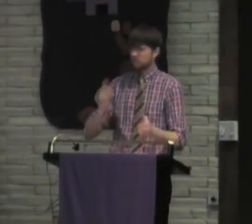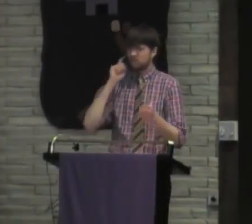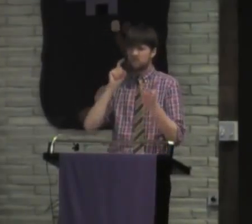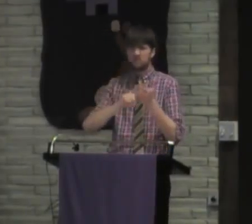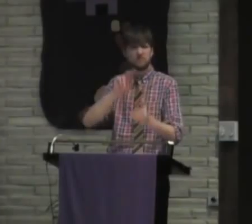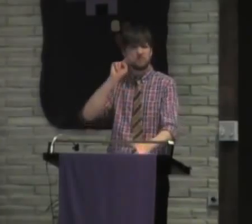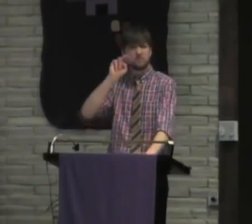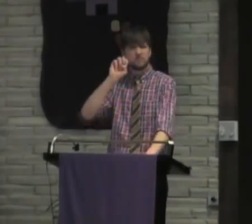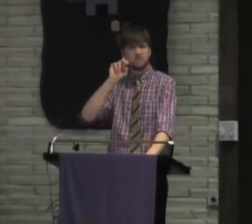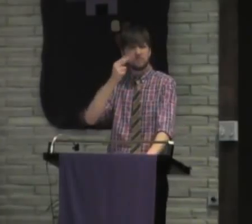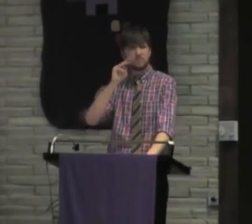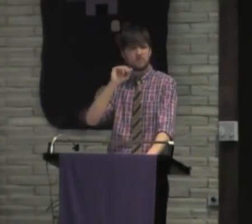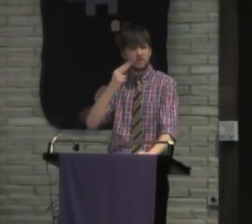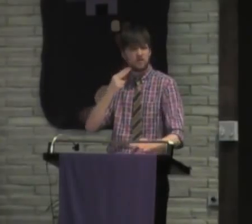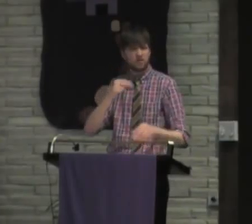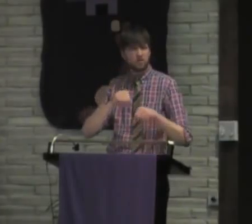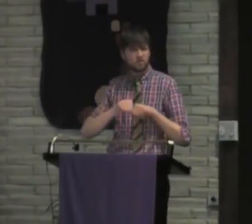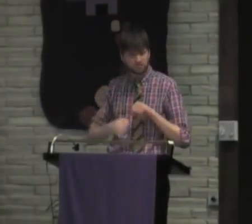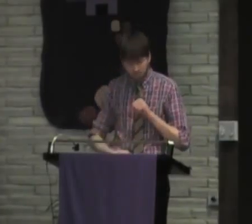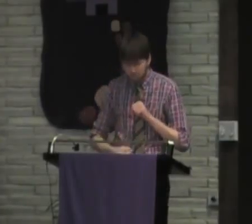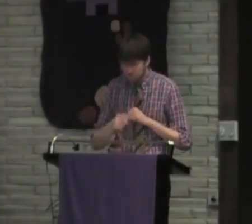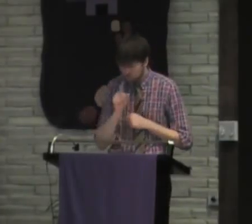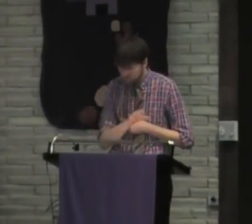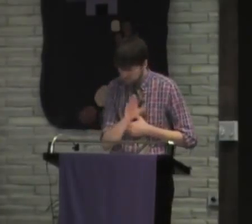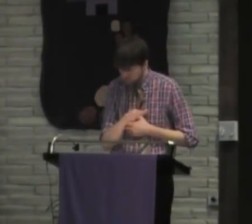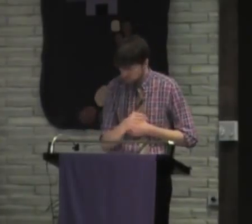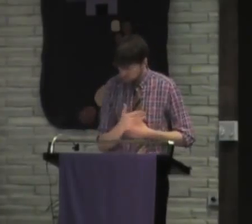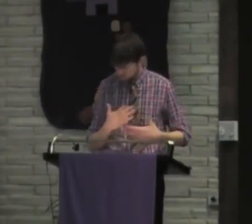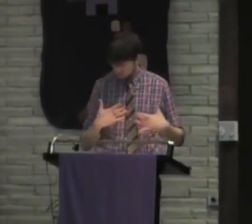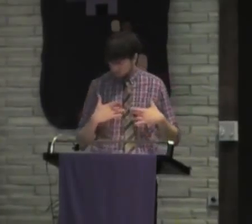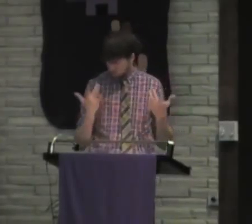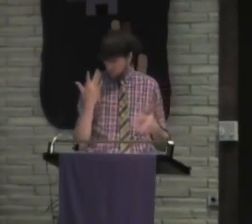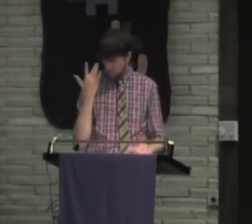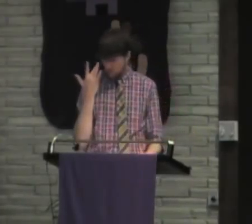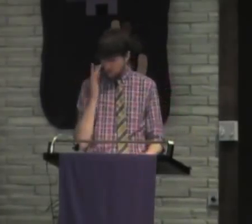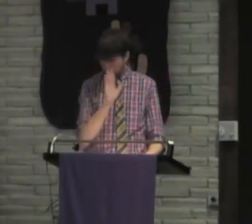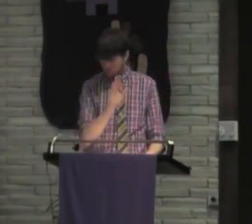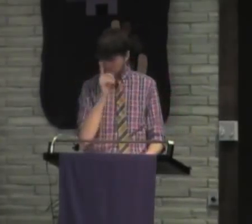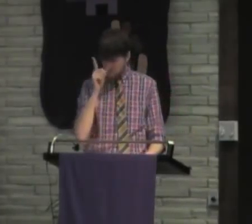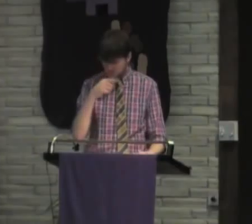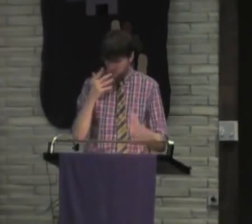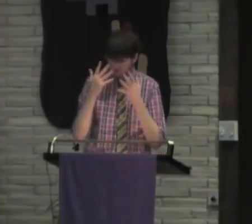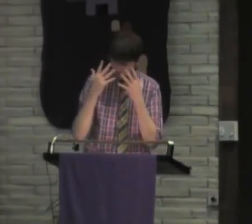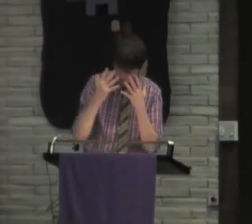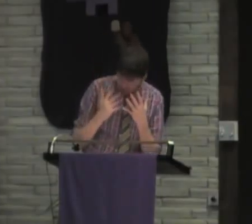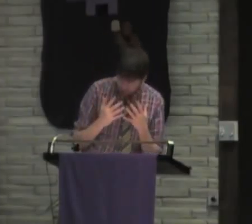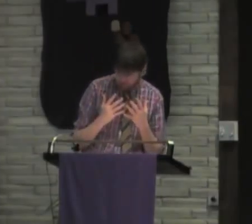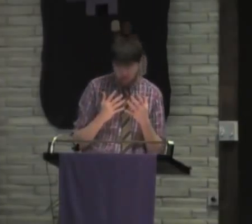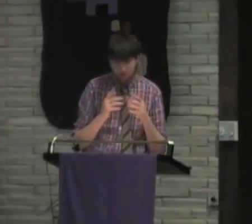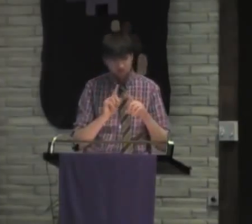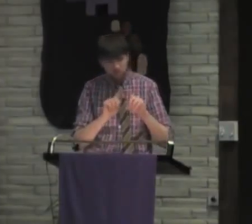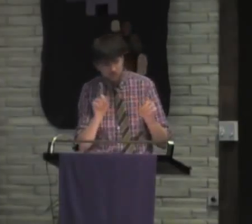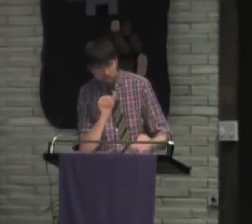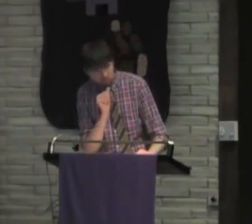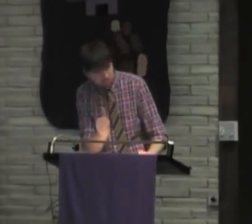And the king asked him, he recognized that Nehemiah was heartbroken and asked him, why does your face look so sad when you